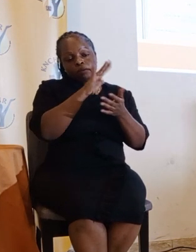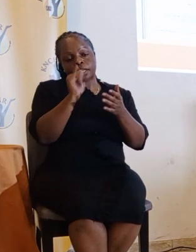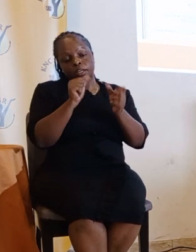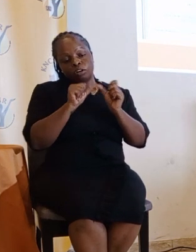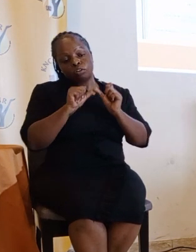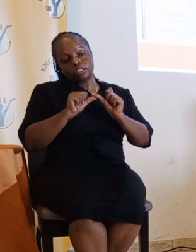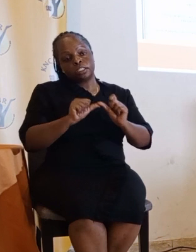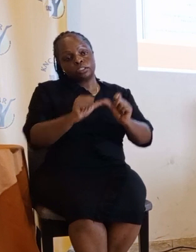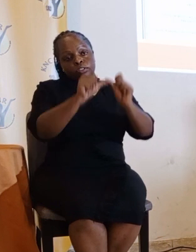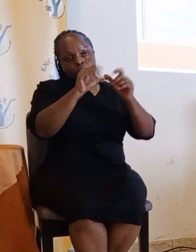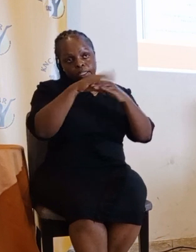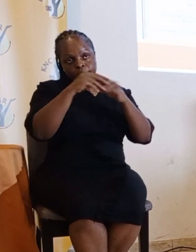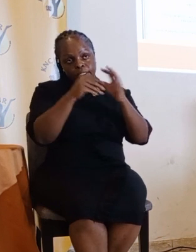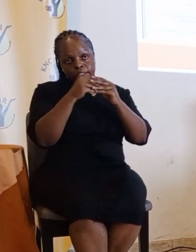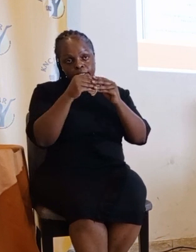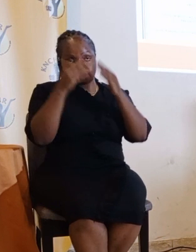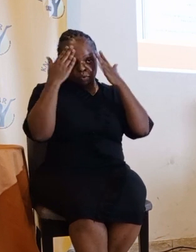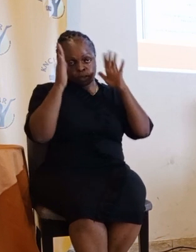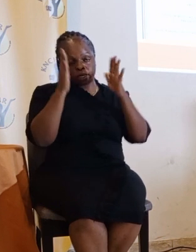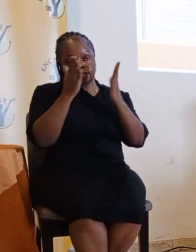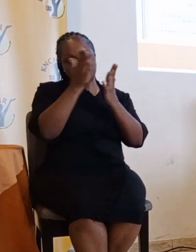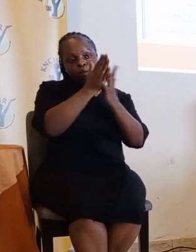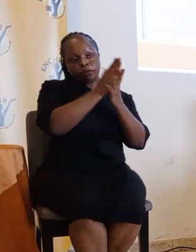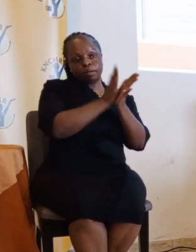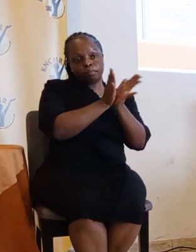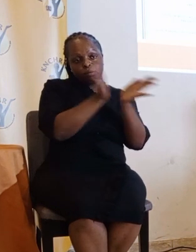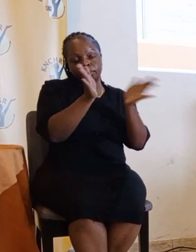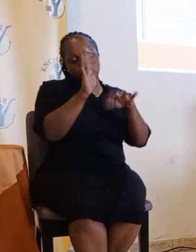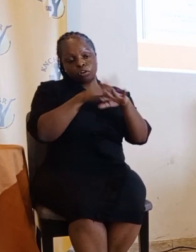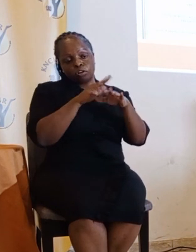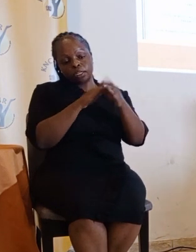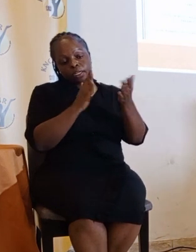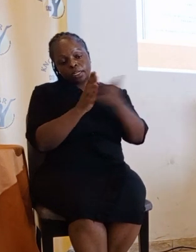continuously creating awareness amongst the public on the